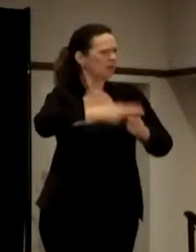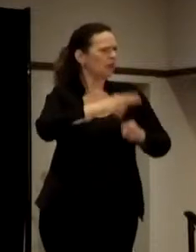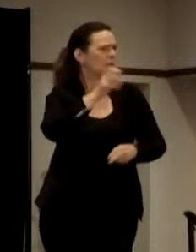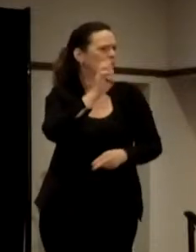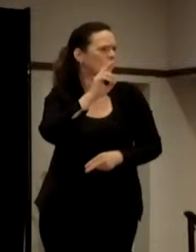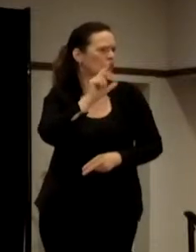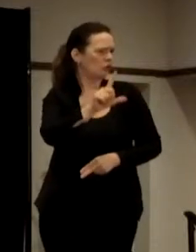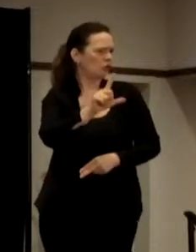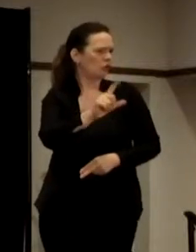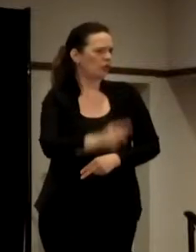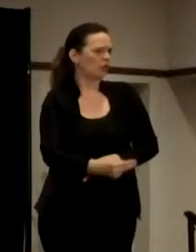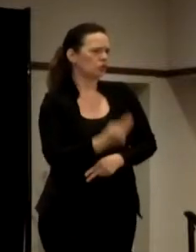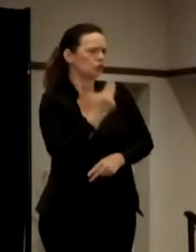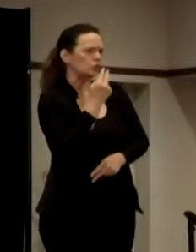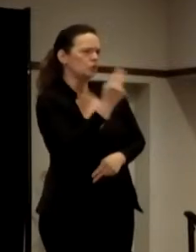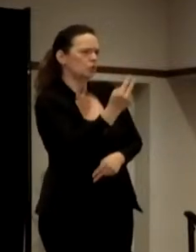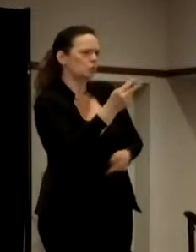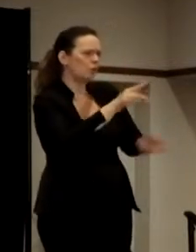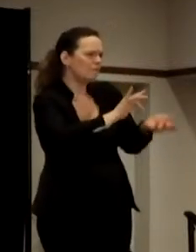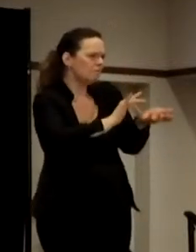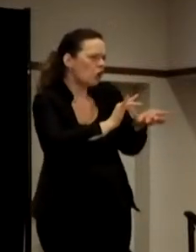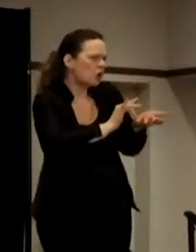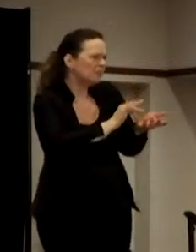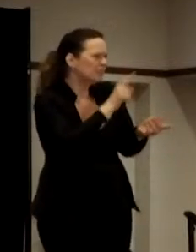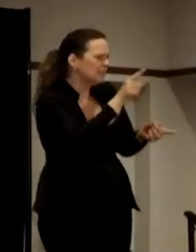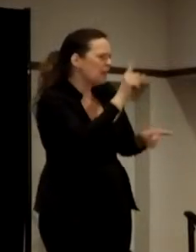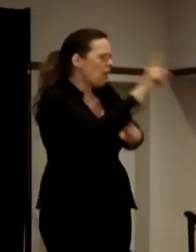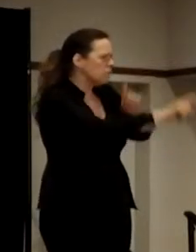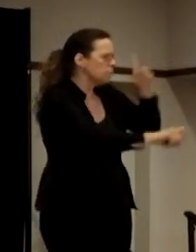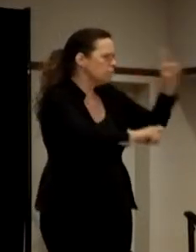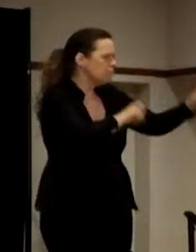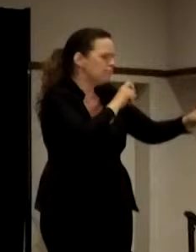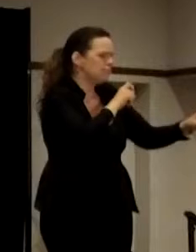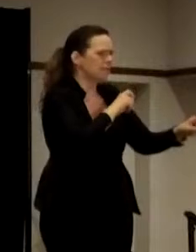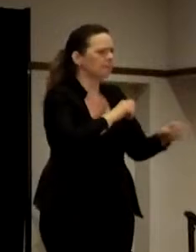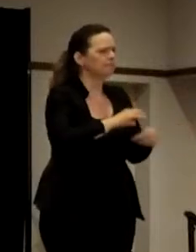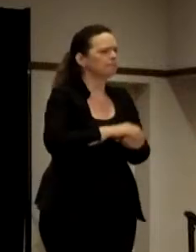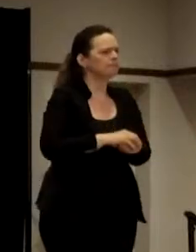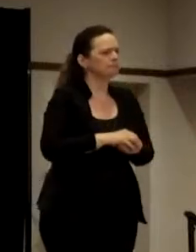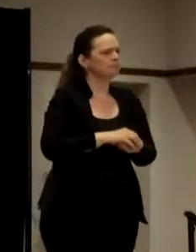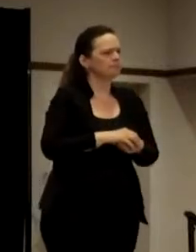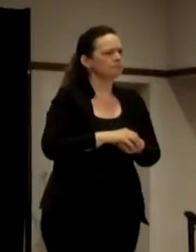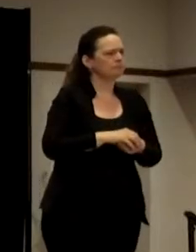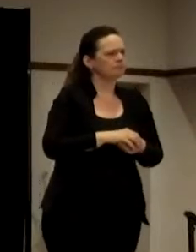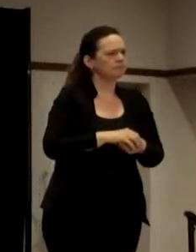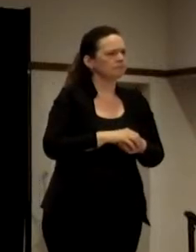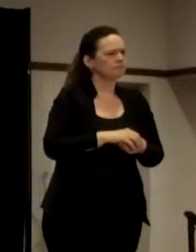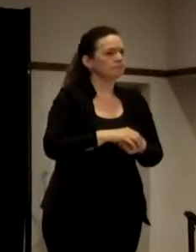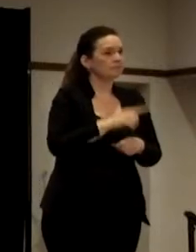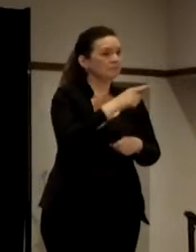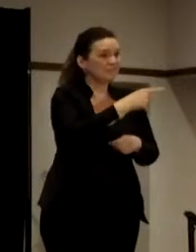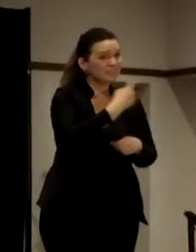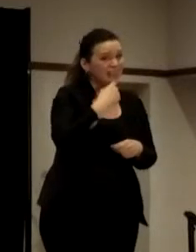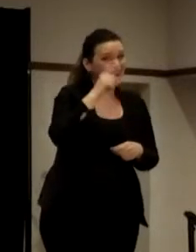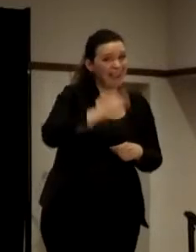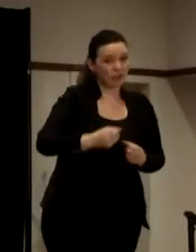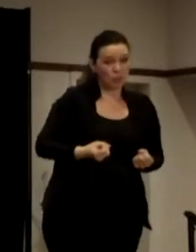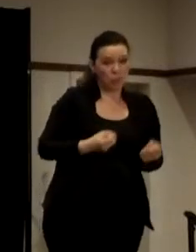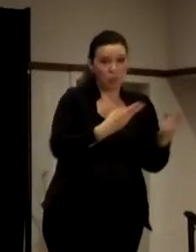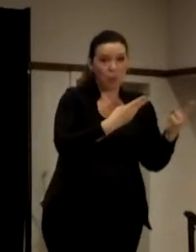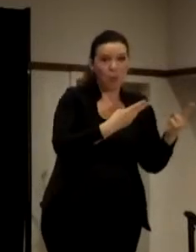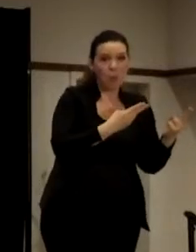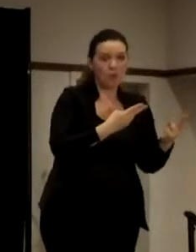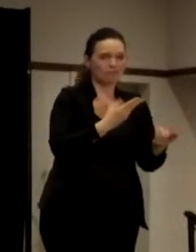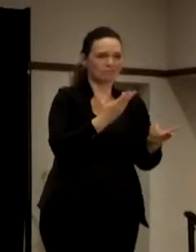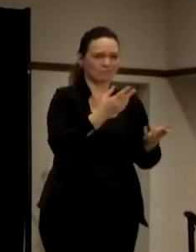and he claims told him that they would throw away expiring doses of vaccine rather than give